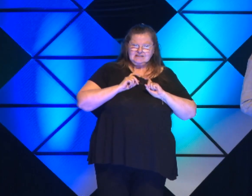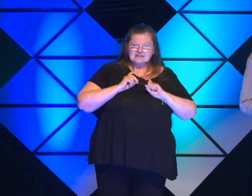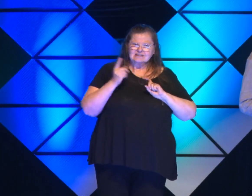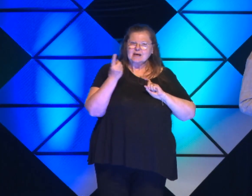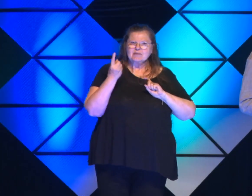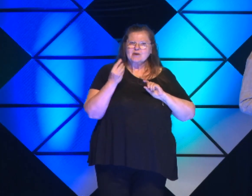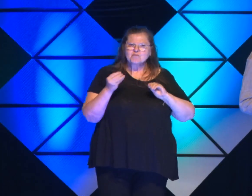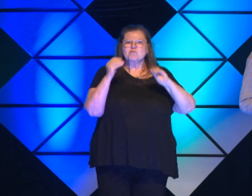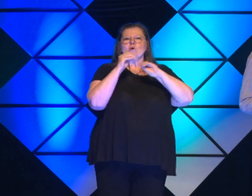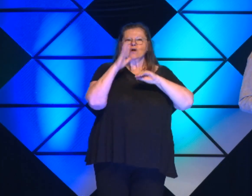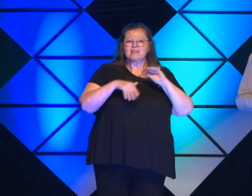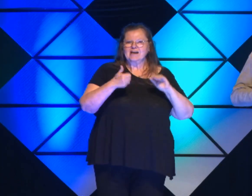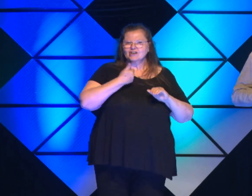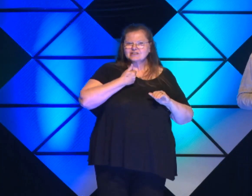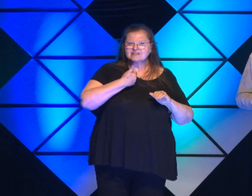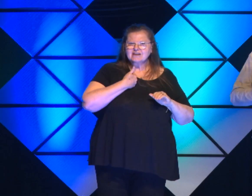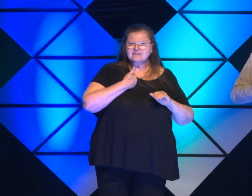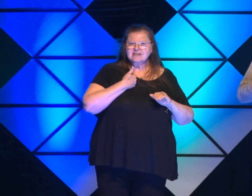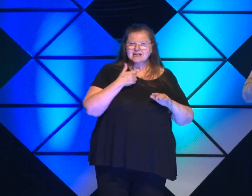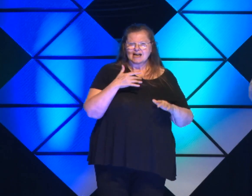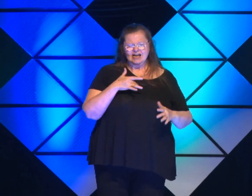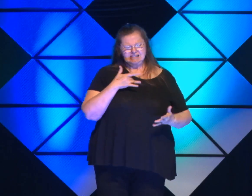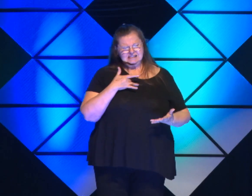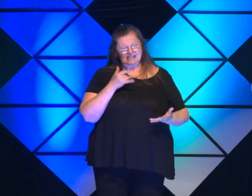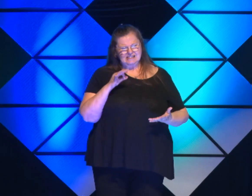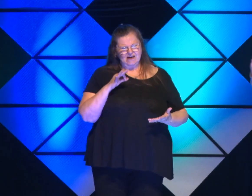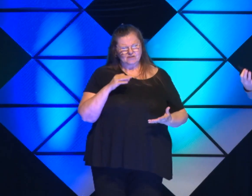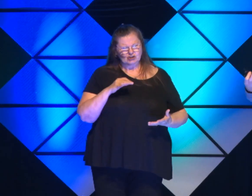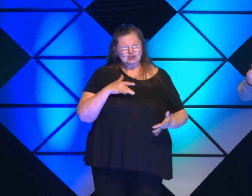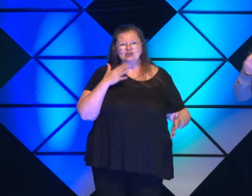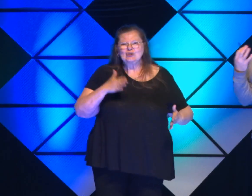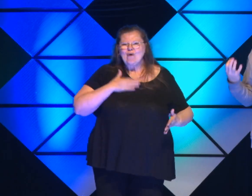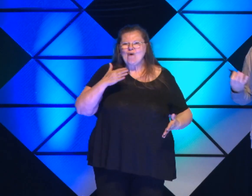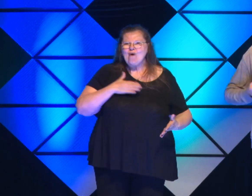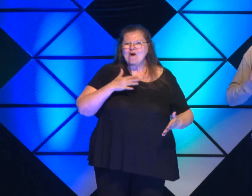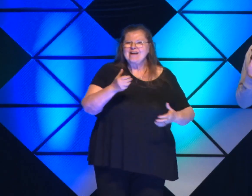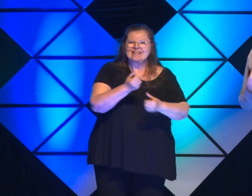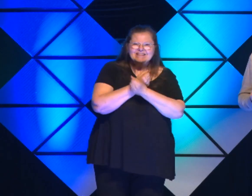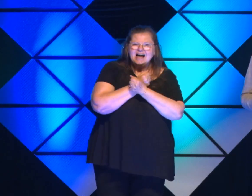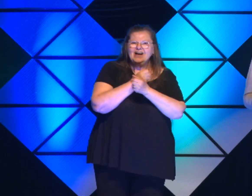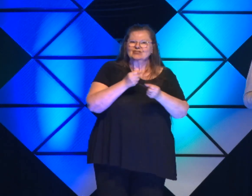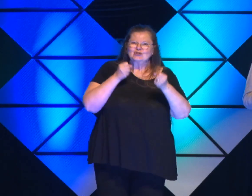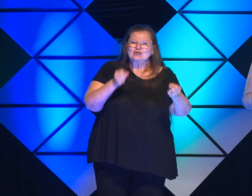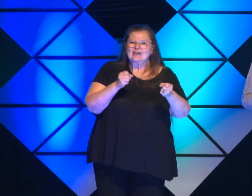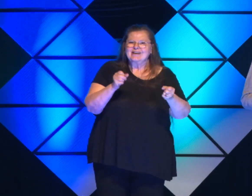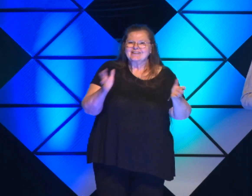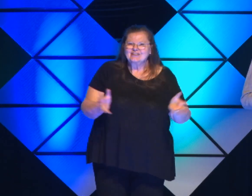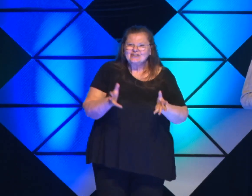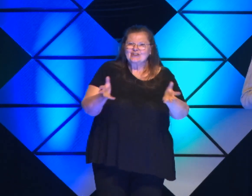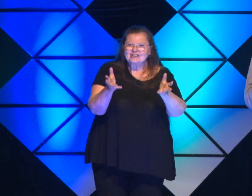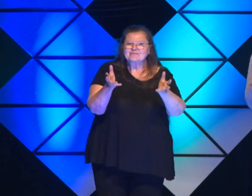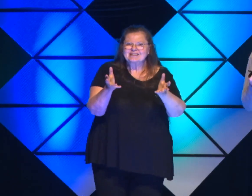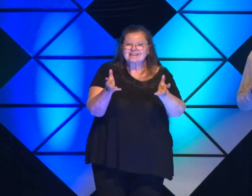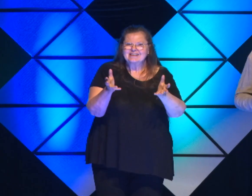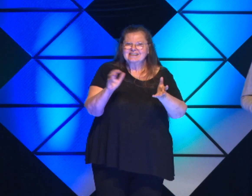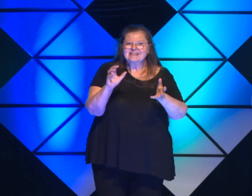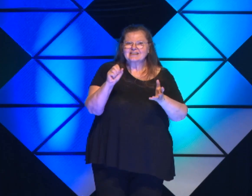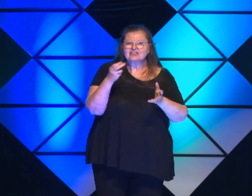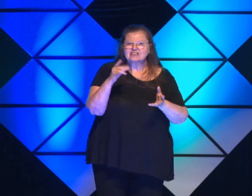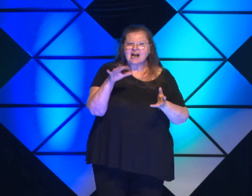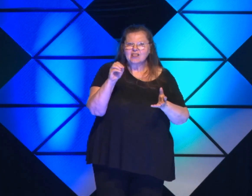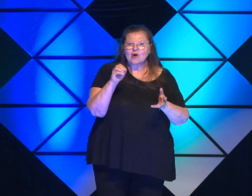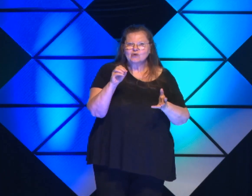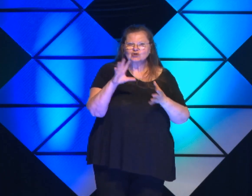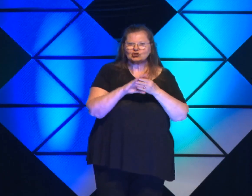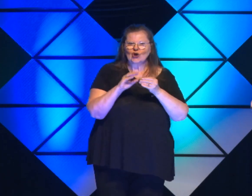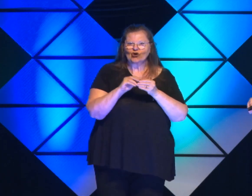us, that give us a sense of joy and love and strength and encouragement. It's like Shiloh's story.